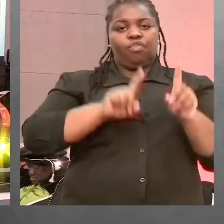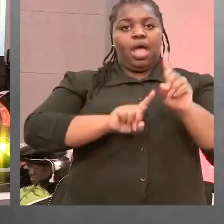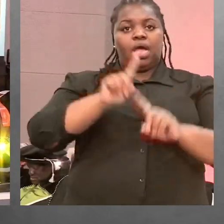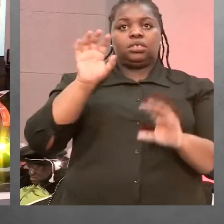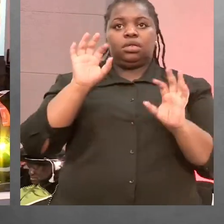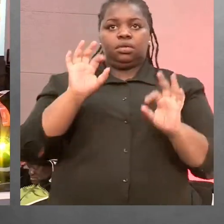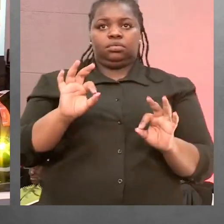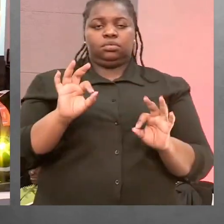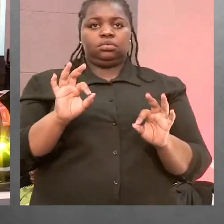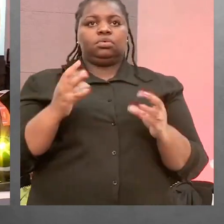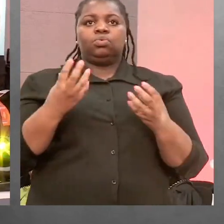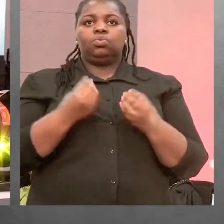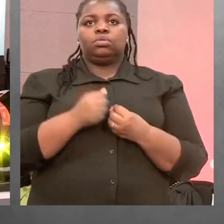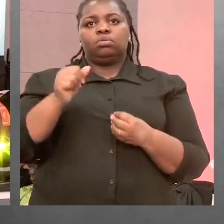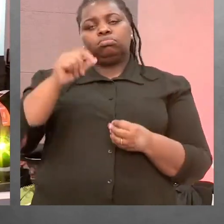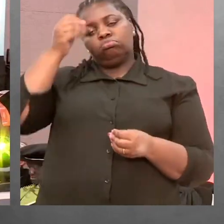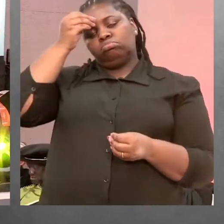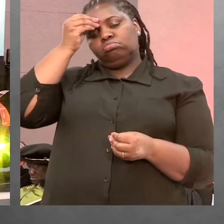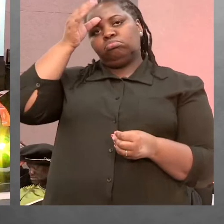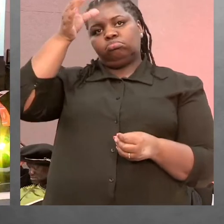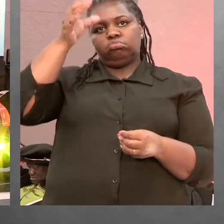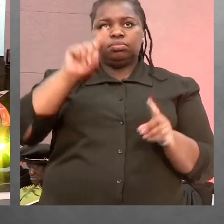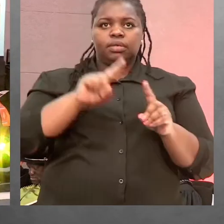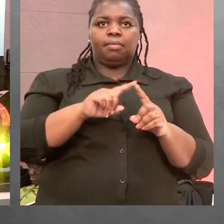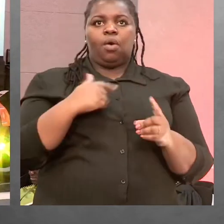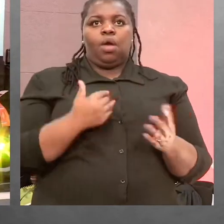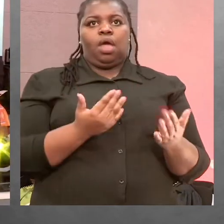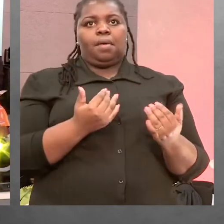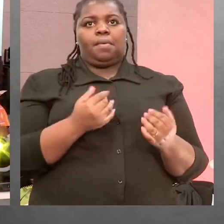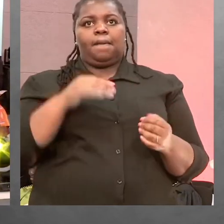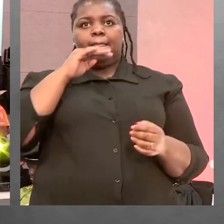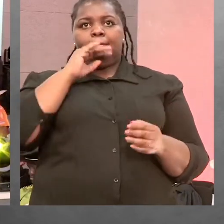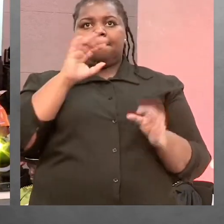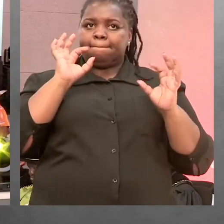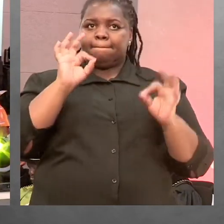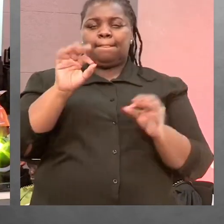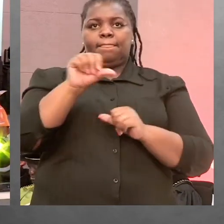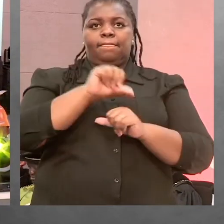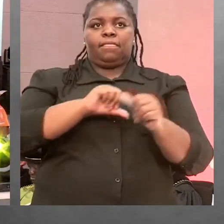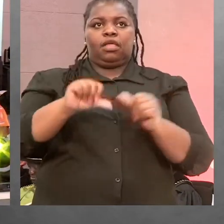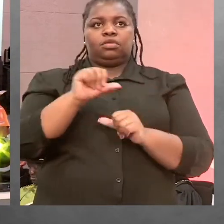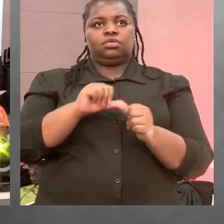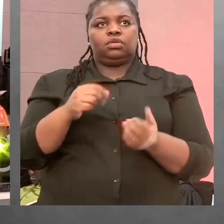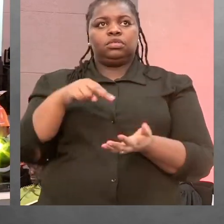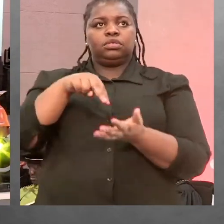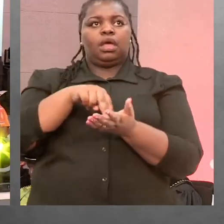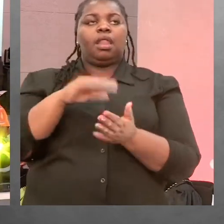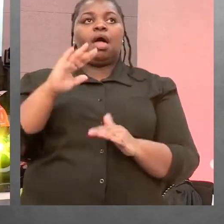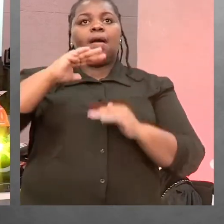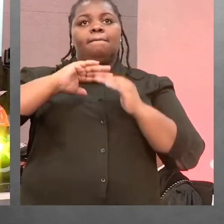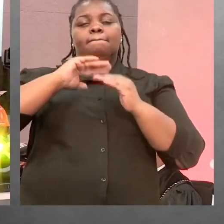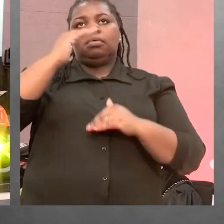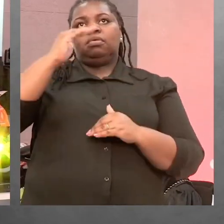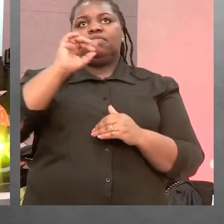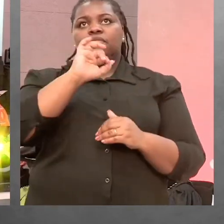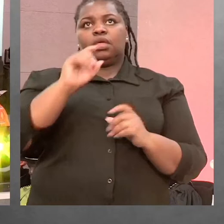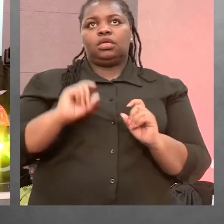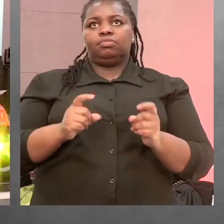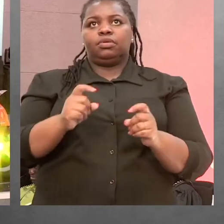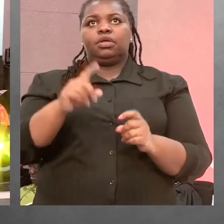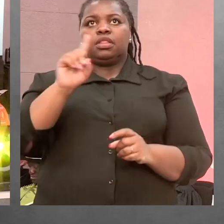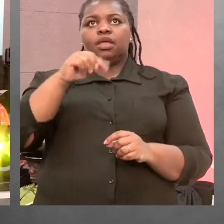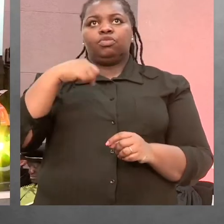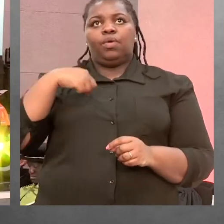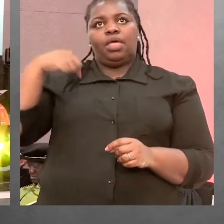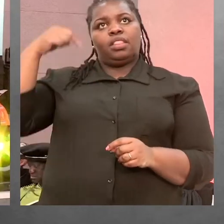an epitome of integrity and respect. And your magnificent social standing stands above dispute. And that is what